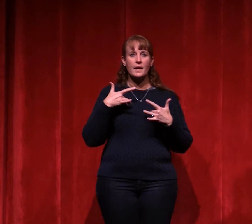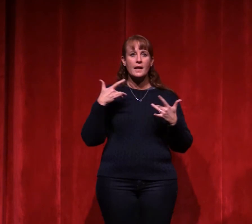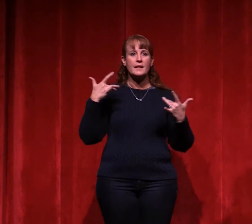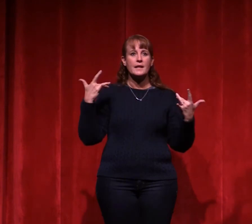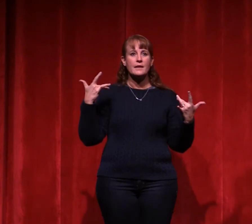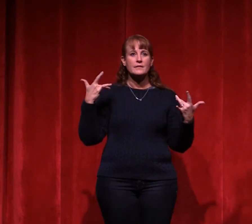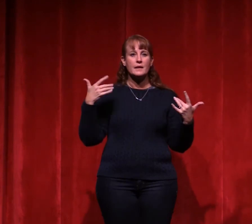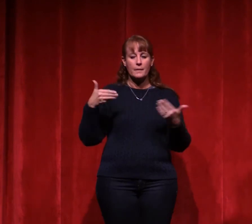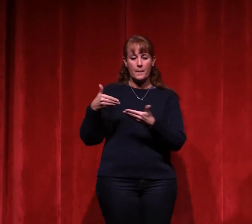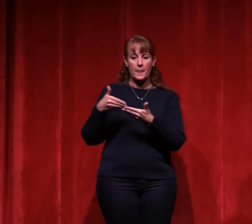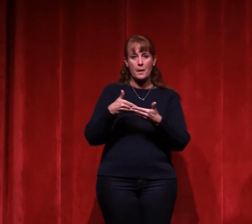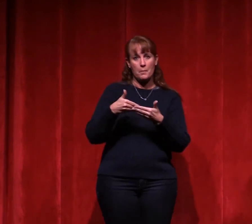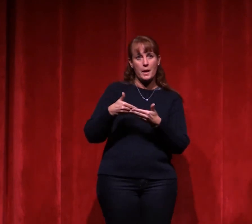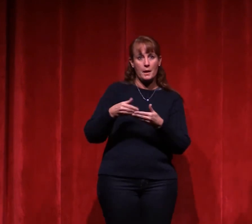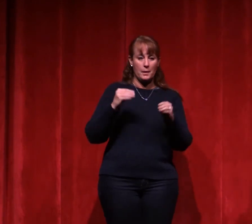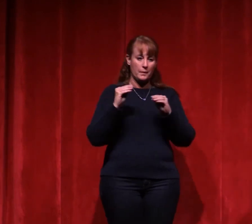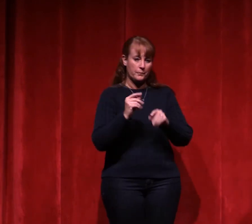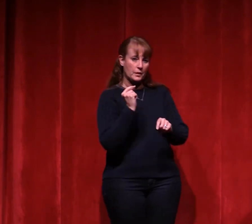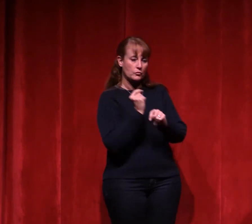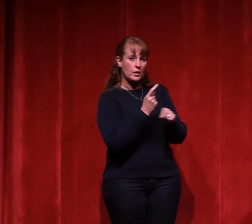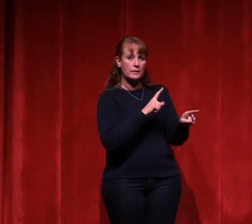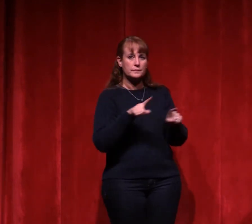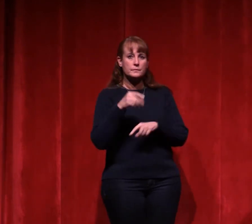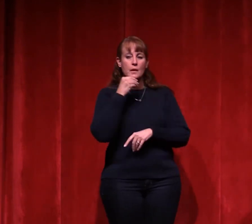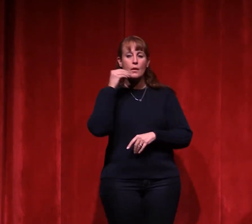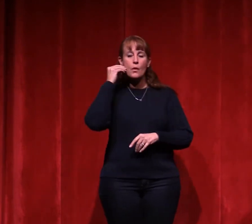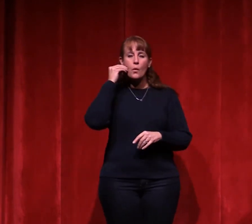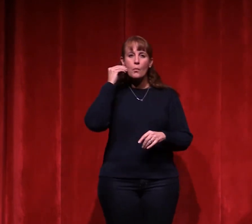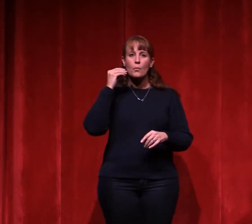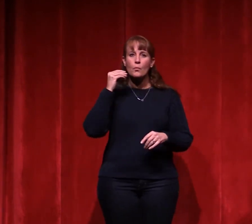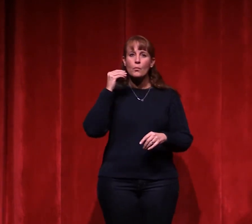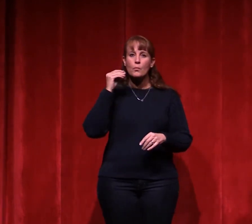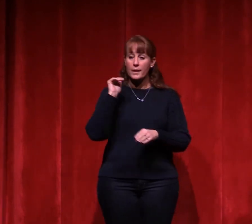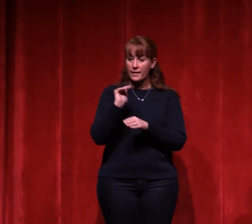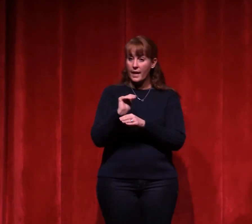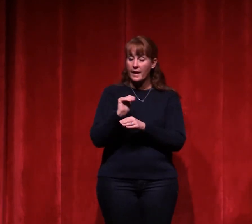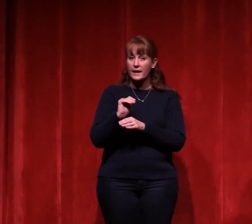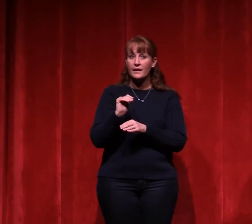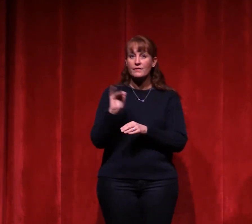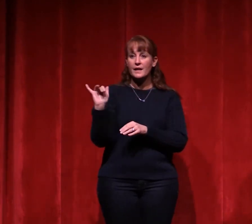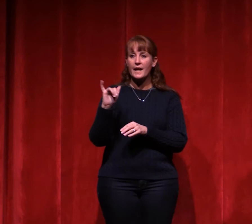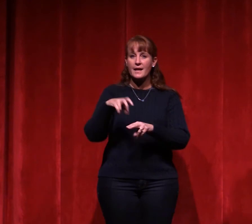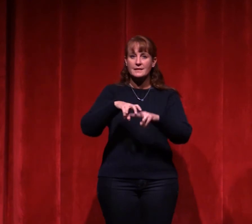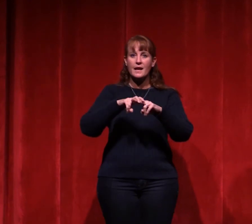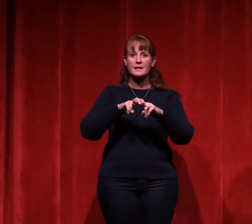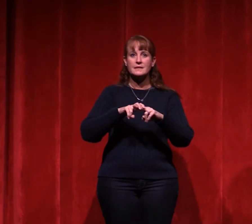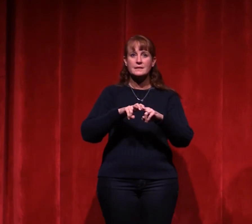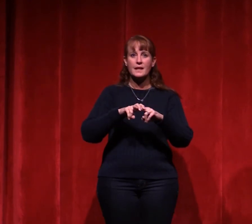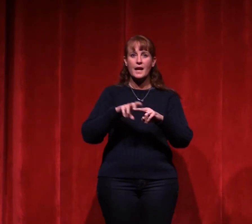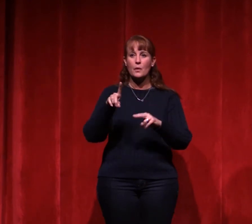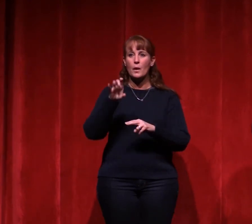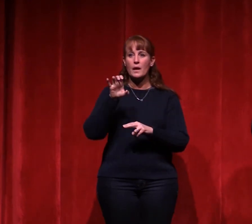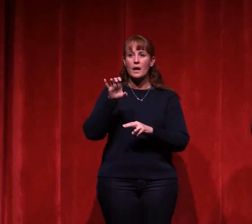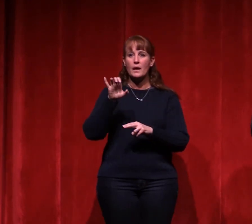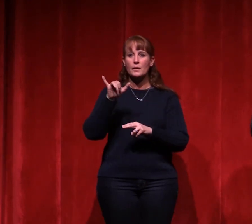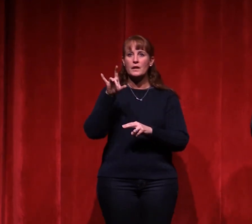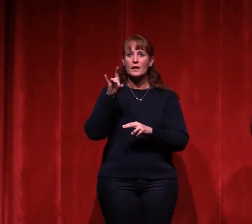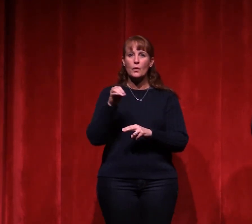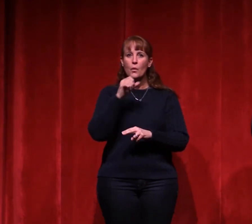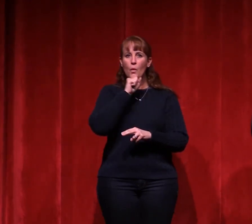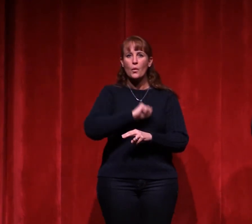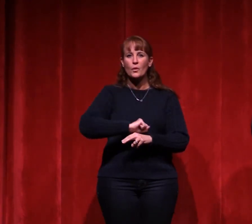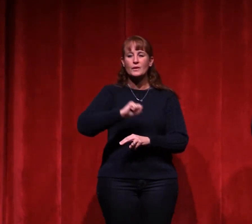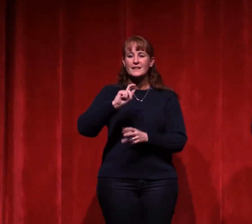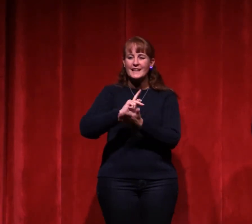I loaded the baby into the truck and headed home. That evening, as I sat in our 100-year-old kitchen,